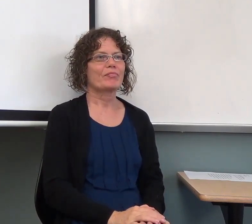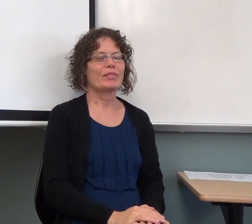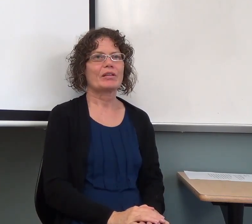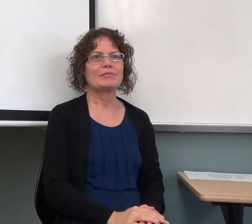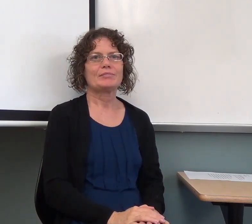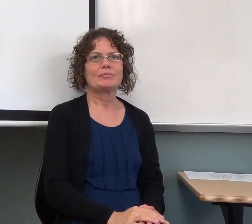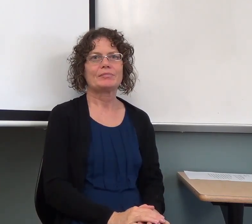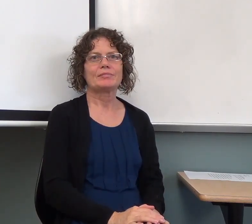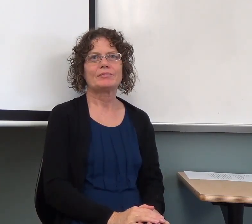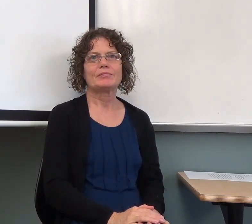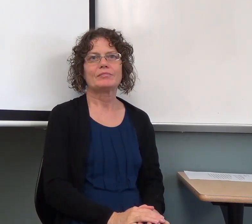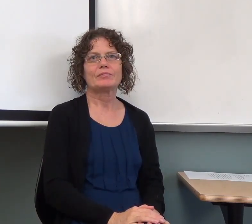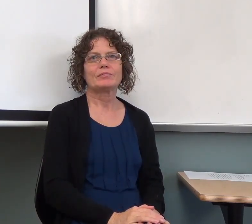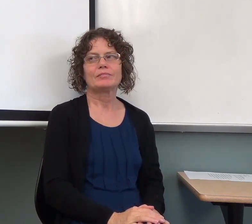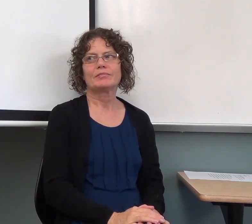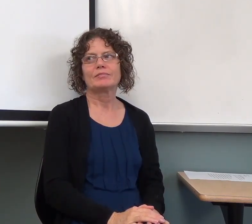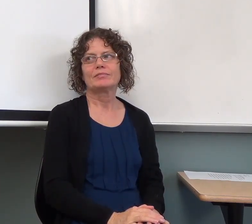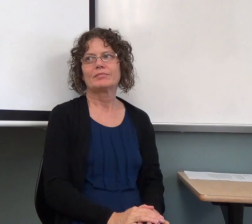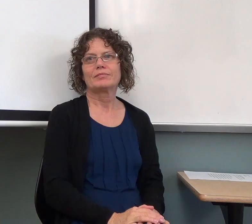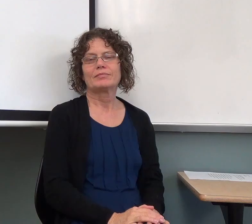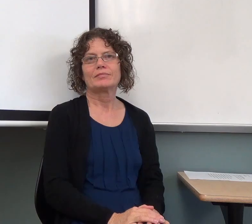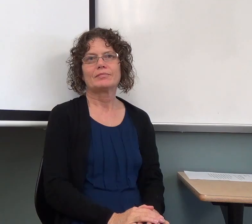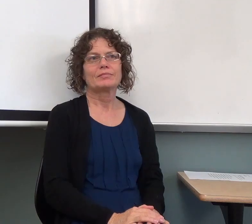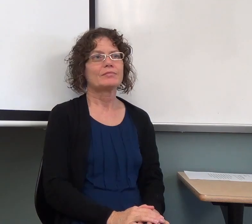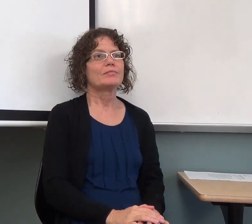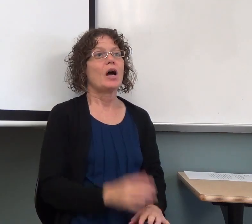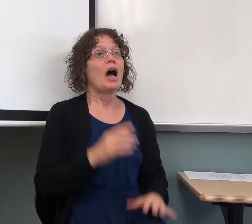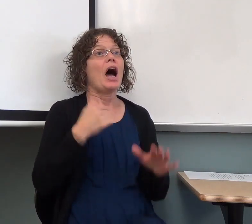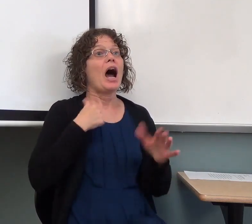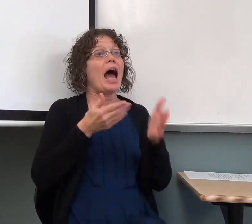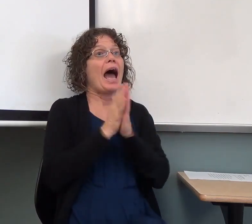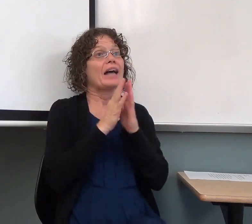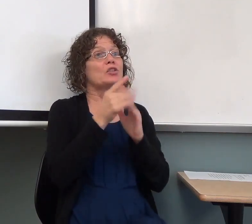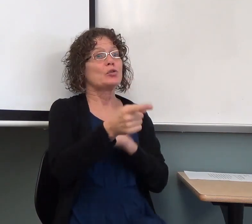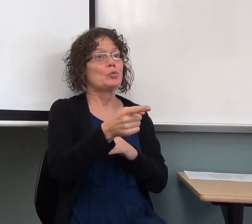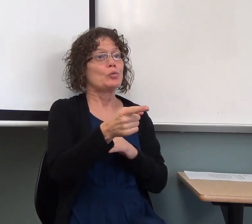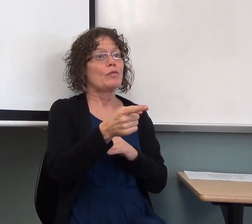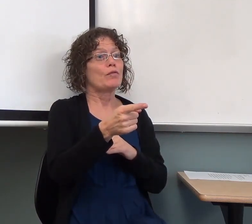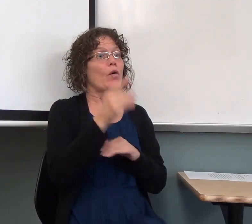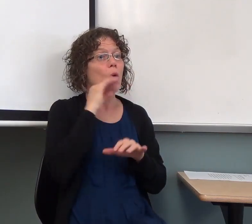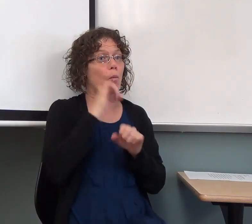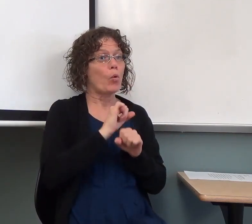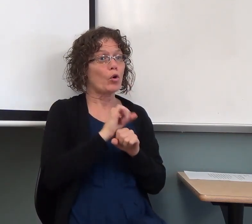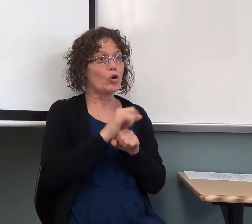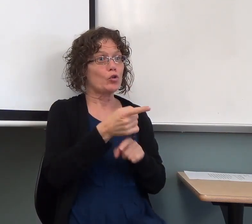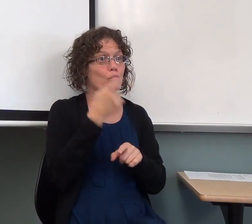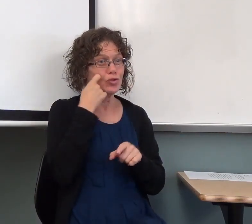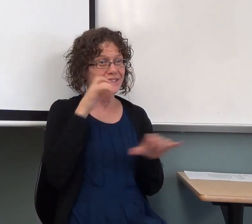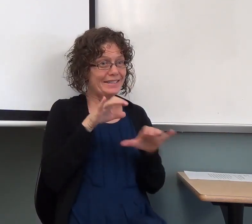Okay. Now when I ask you guys for the assignment that you just did, you're not going to tell me you don't have it on Monday, are you?